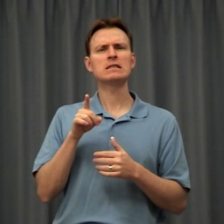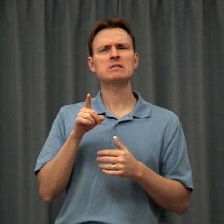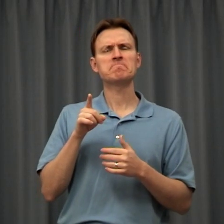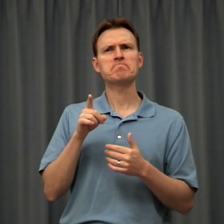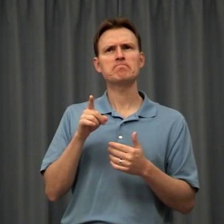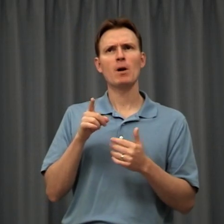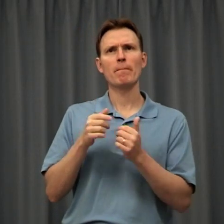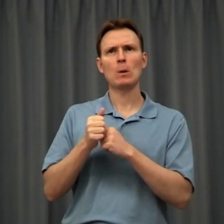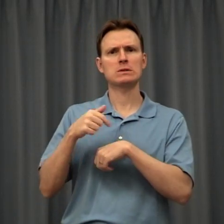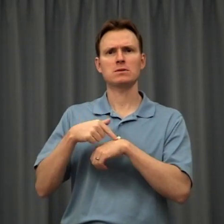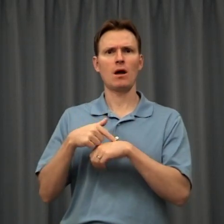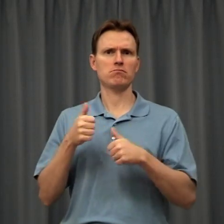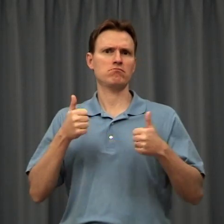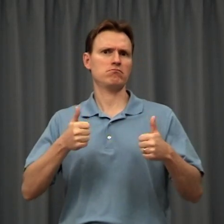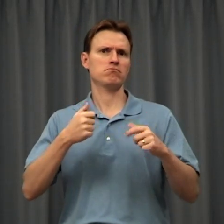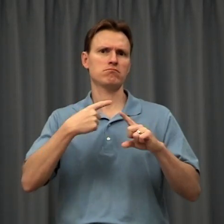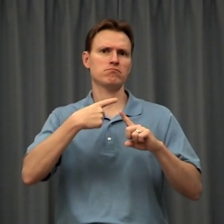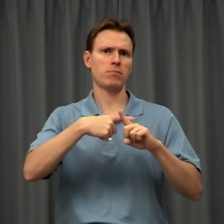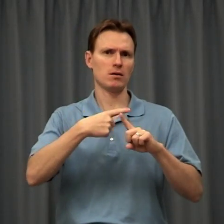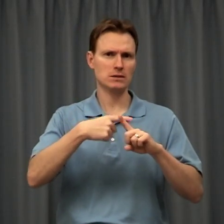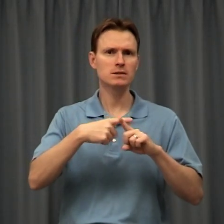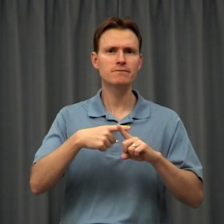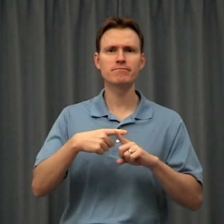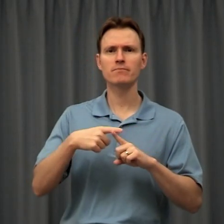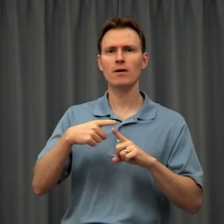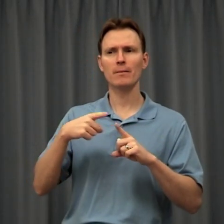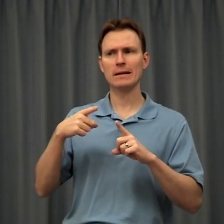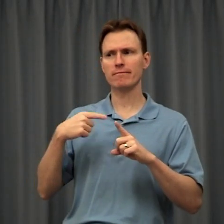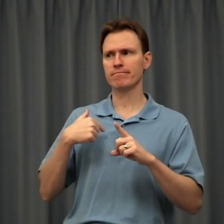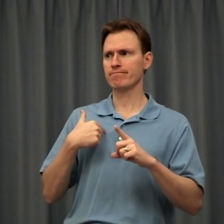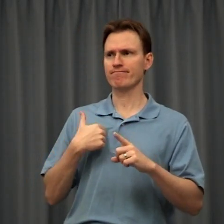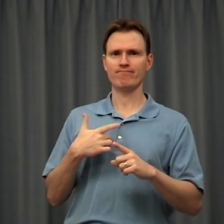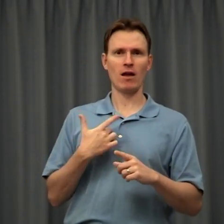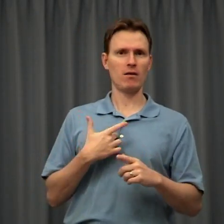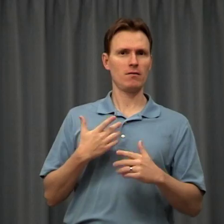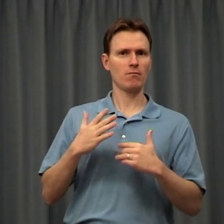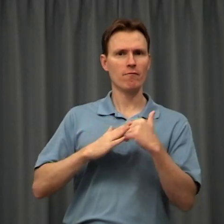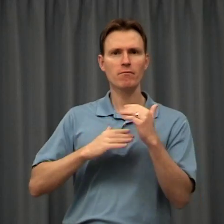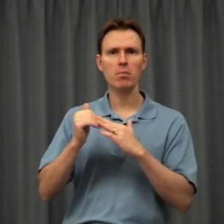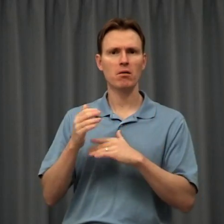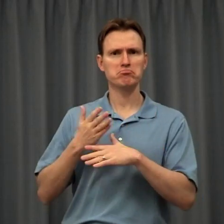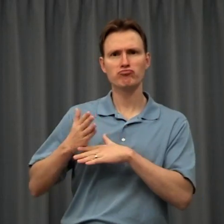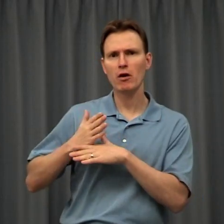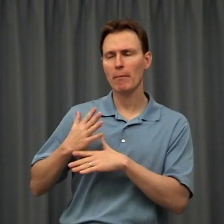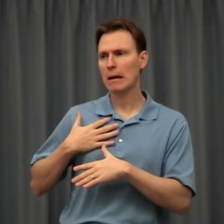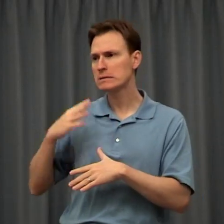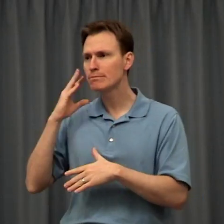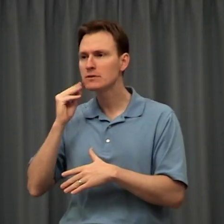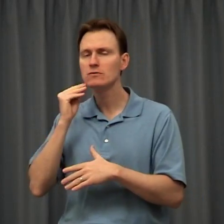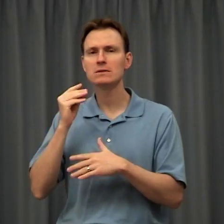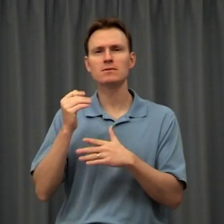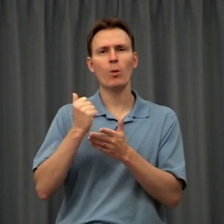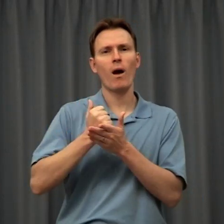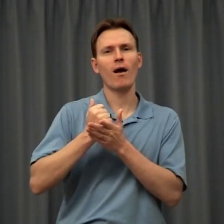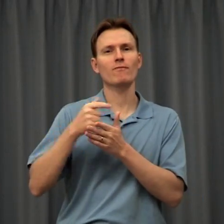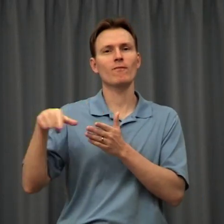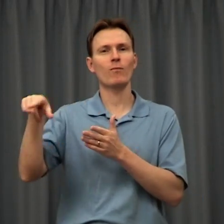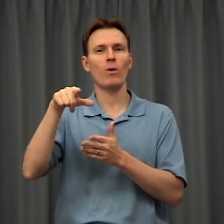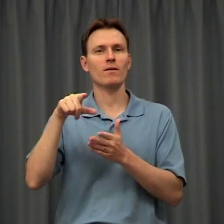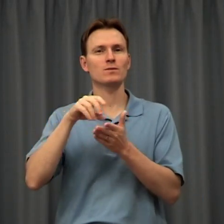aspect of medical school, well, most of the time I had a positive experience. I felt comfortable sharing my experiences, and